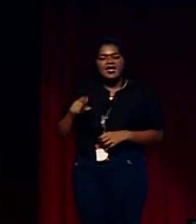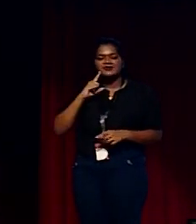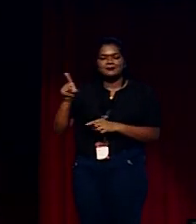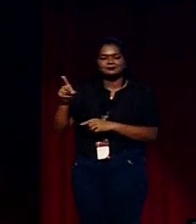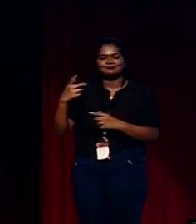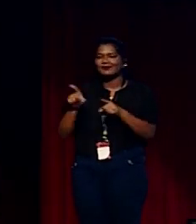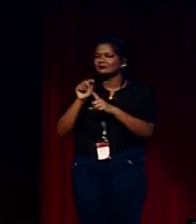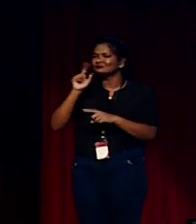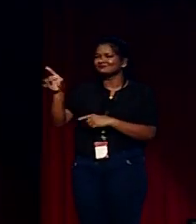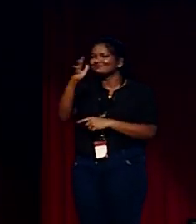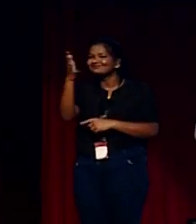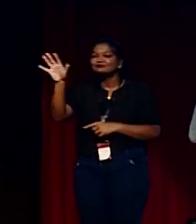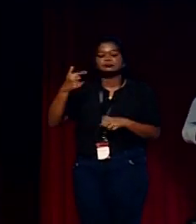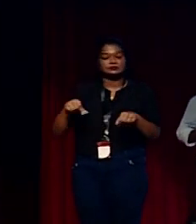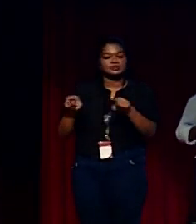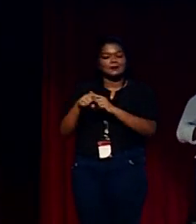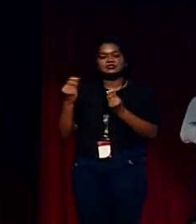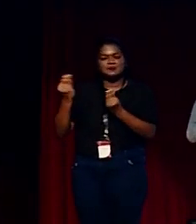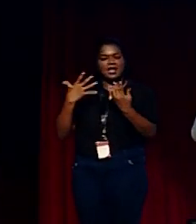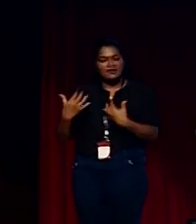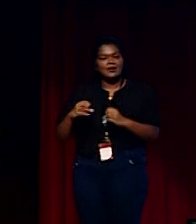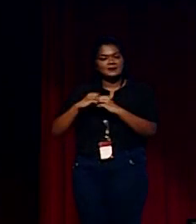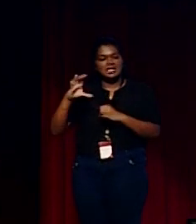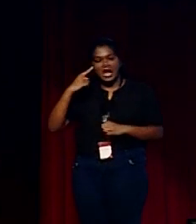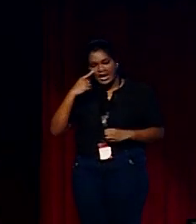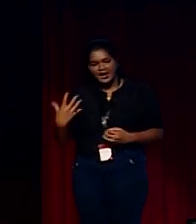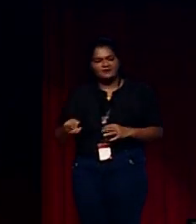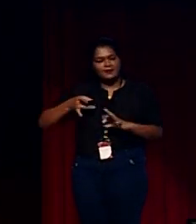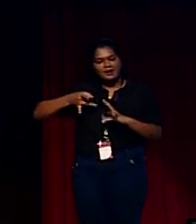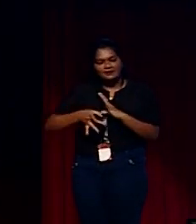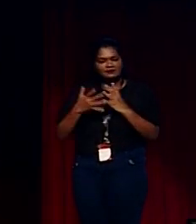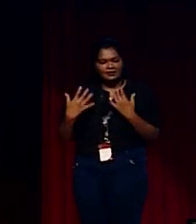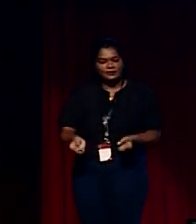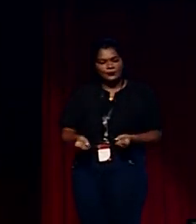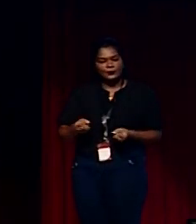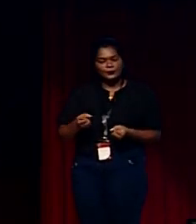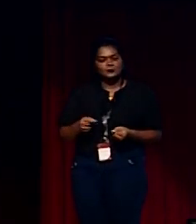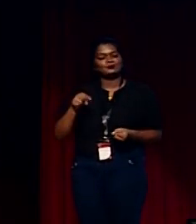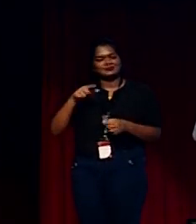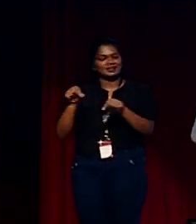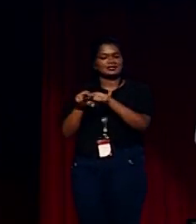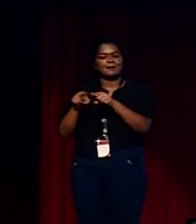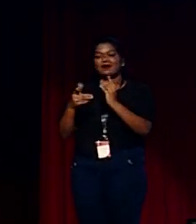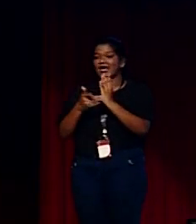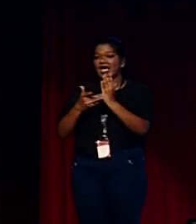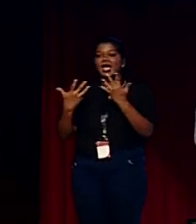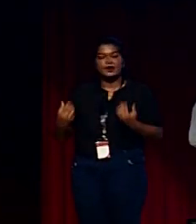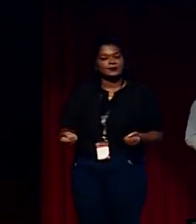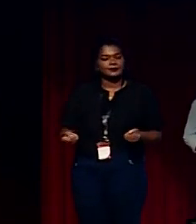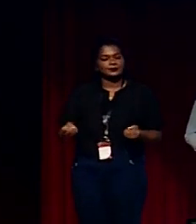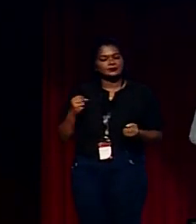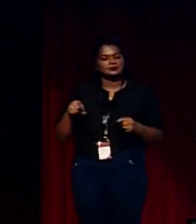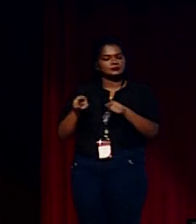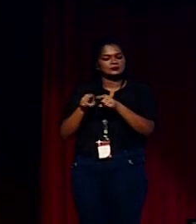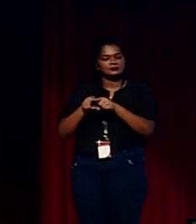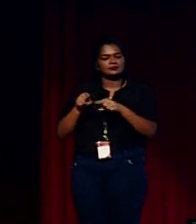external devices. So there are several BCI or brain imaging techniques like fMRI,